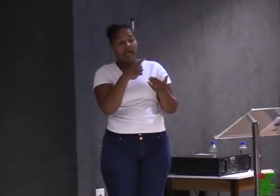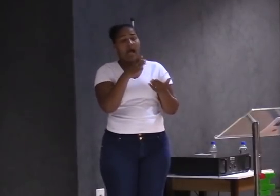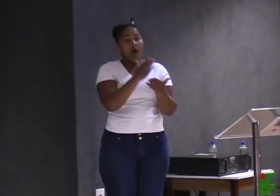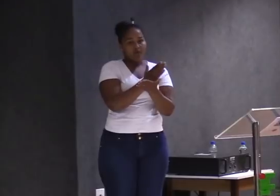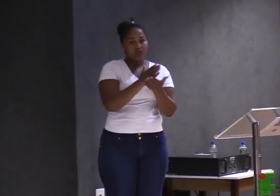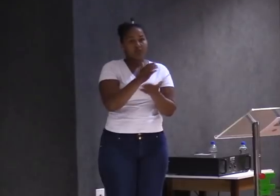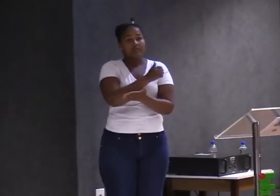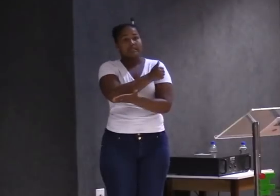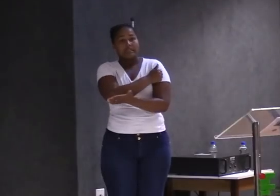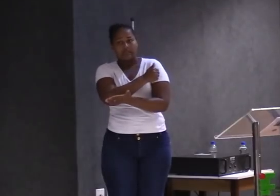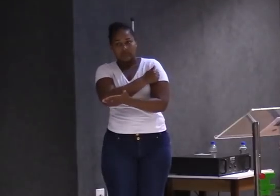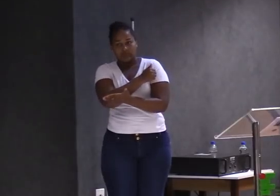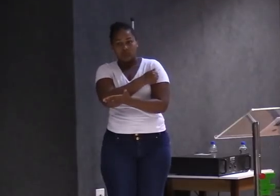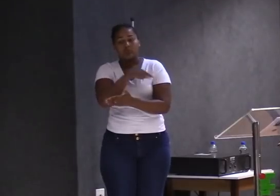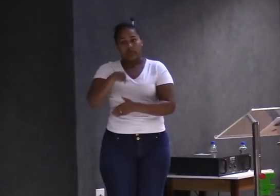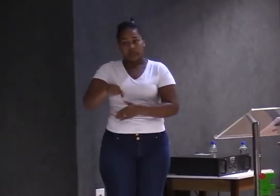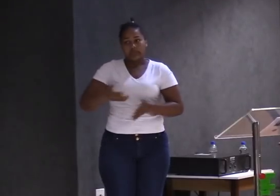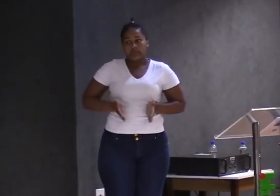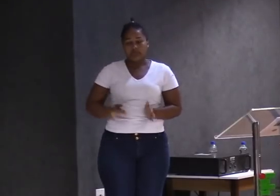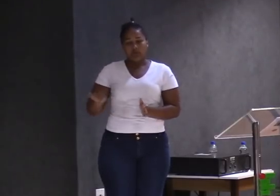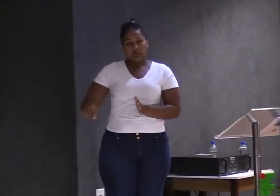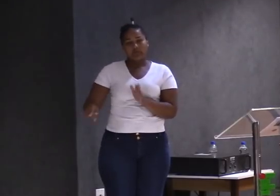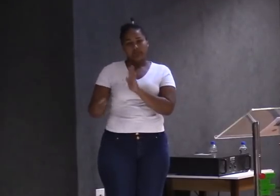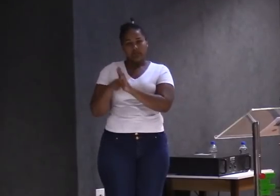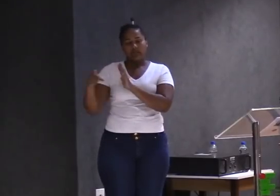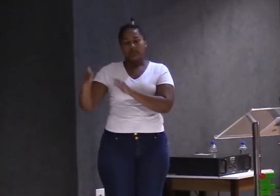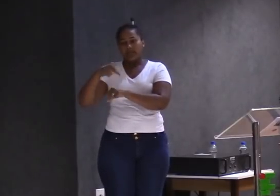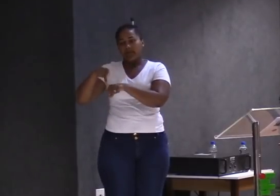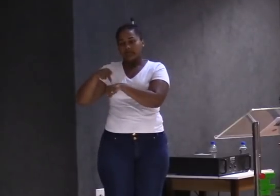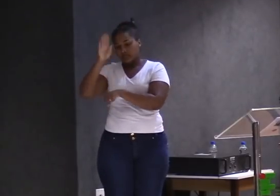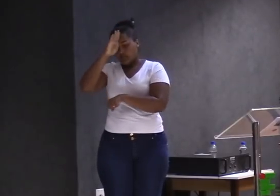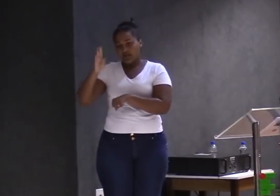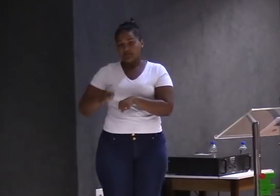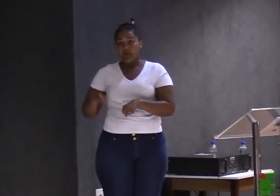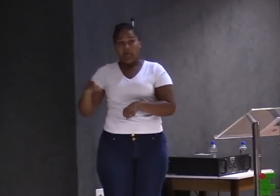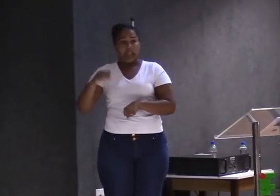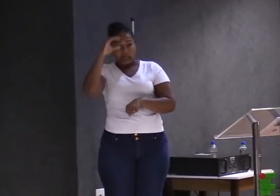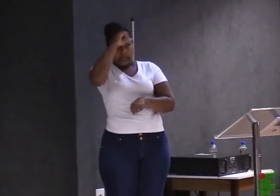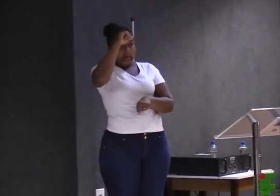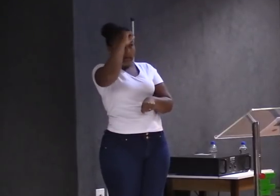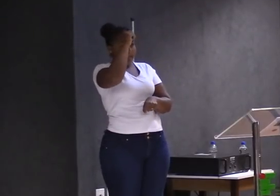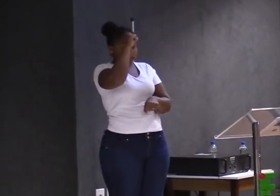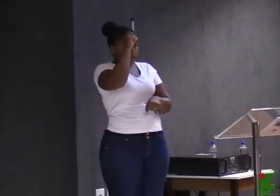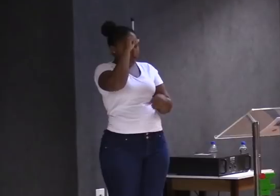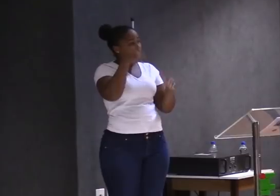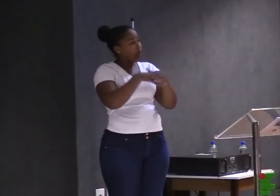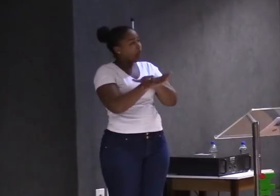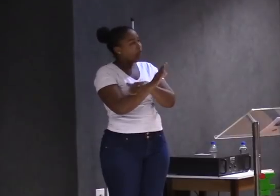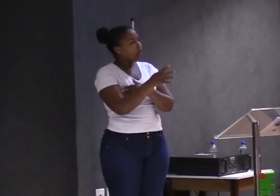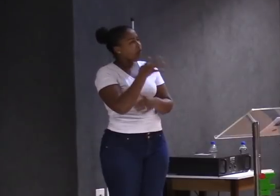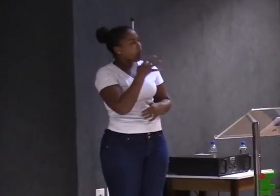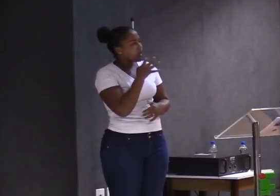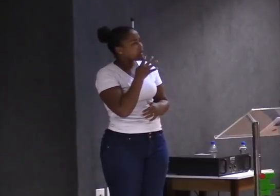But let's have a few words about digitalization as well. Please, next slide.